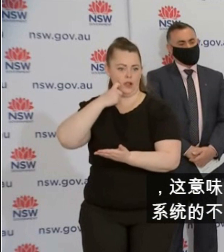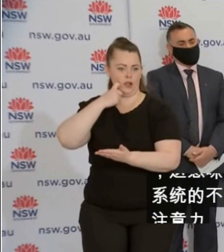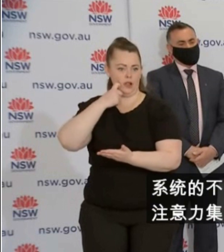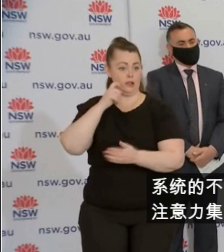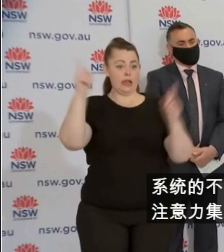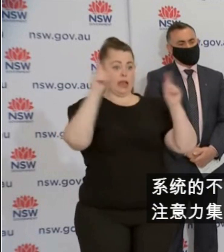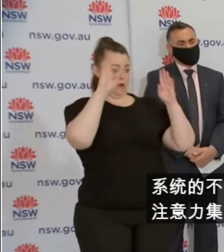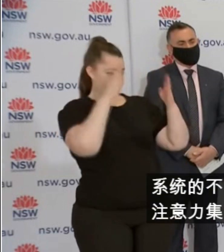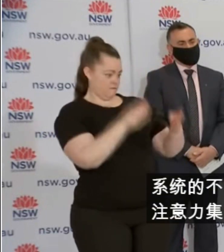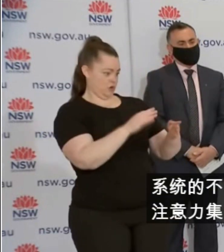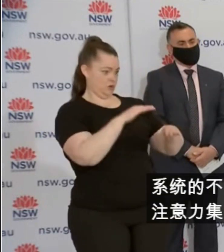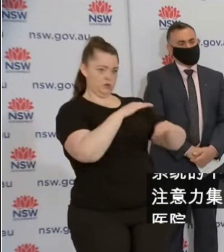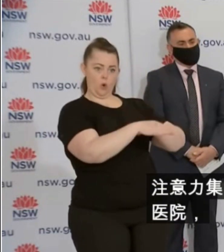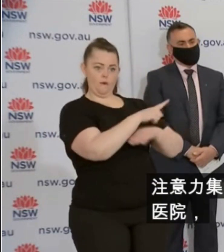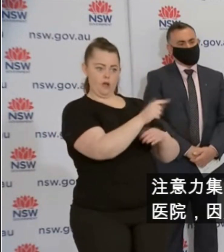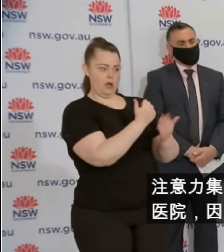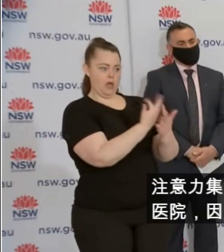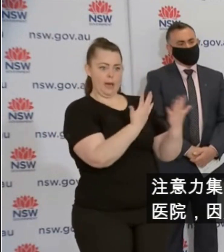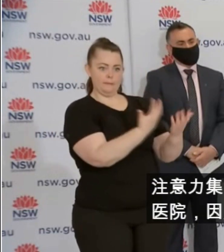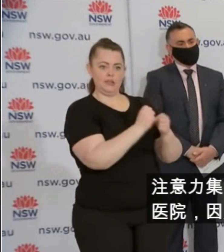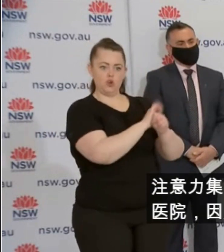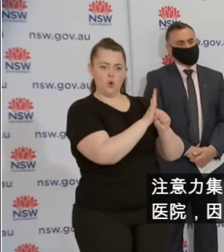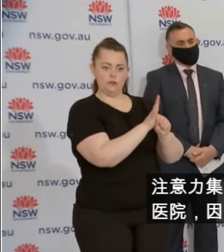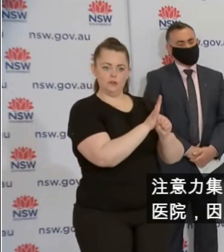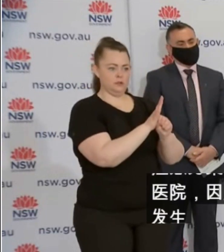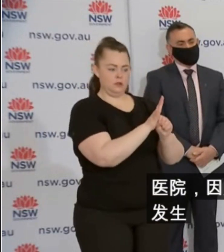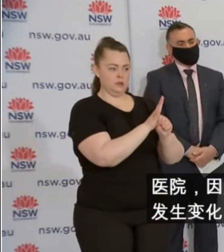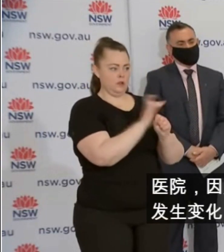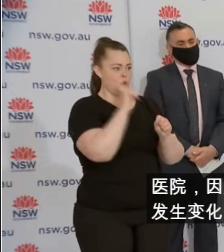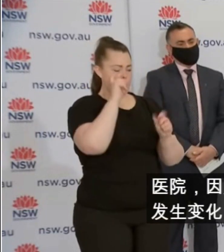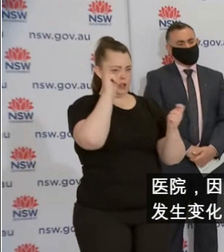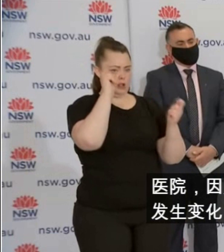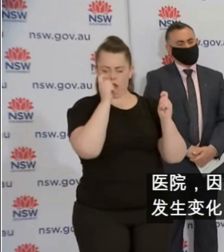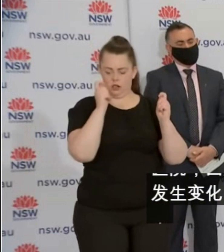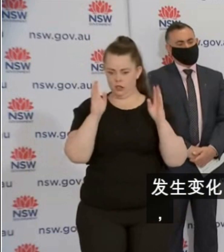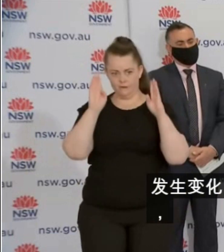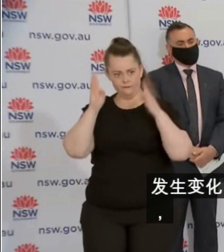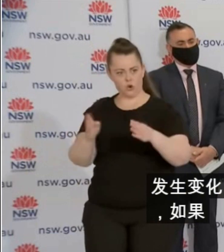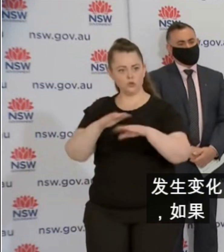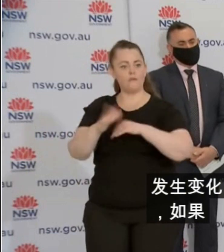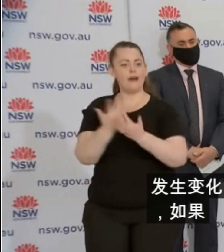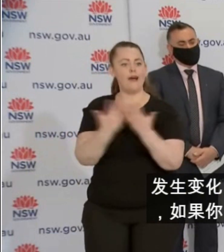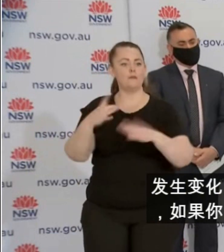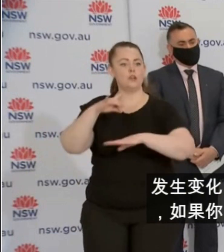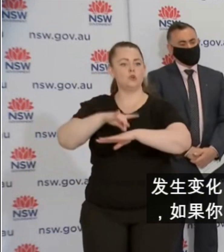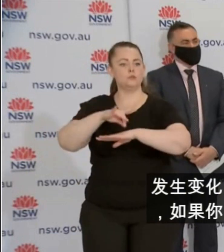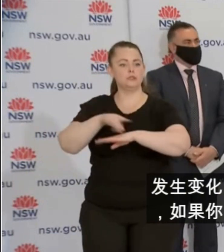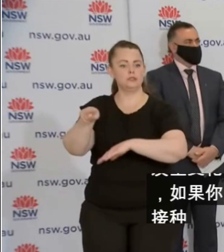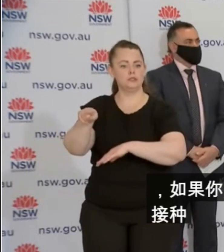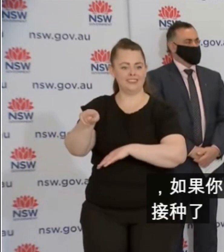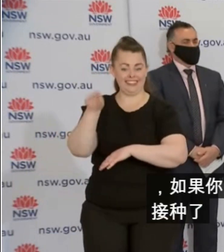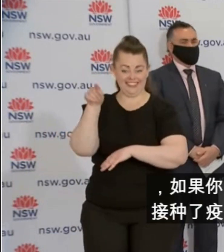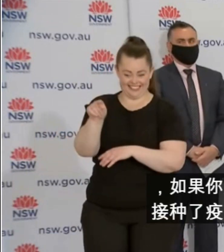You focus your attention on keeping people out of hospital, and therefore the way you do things changes. And obviously, if you're a